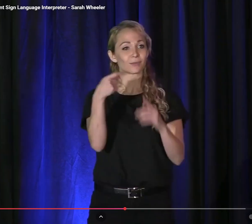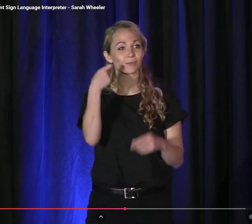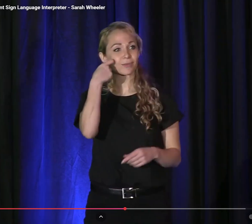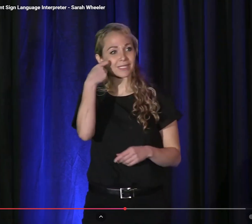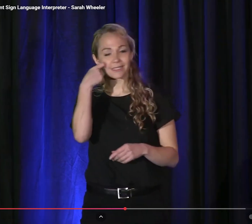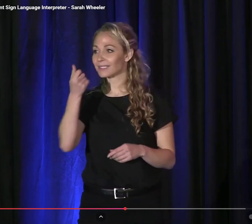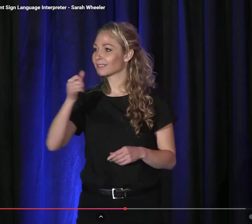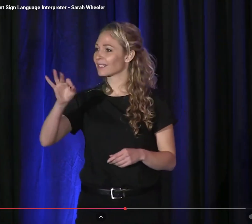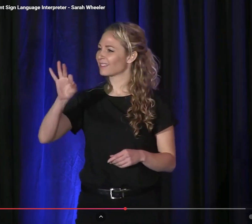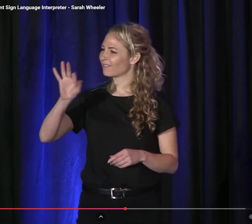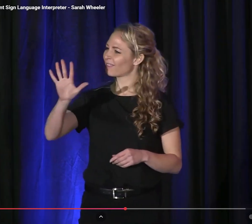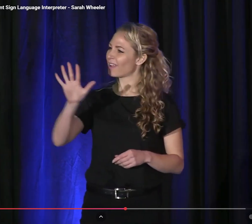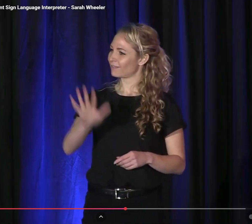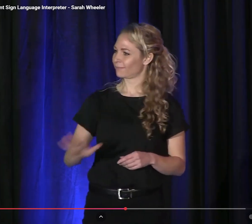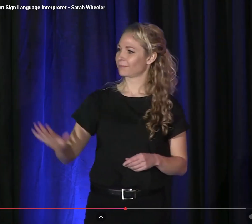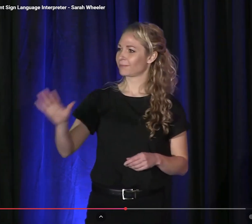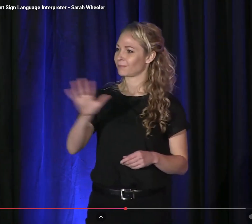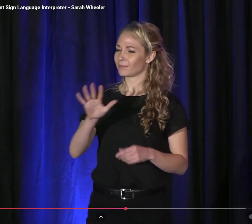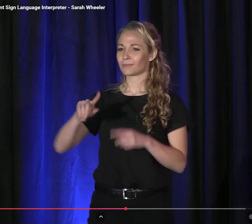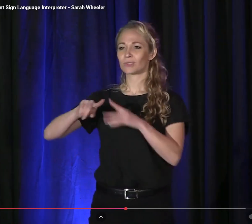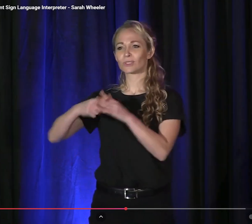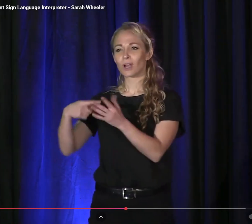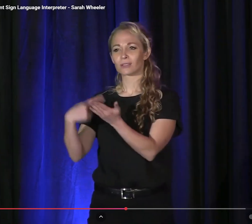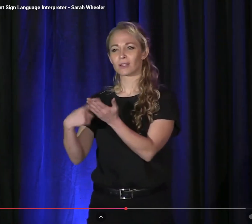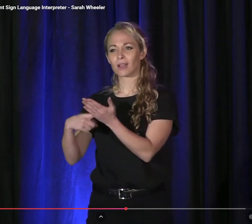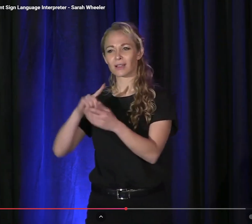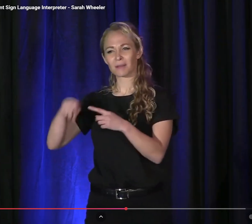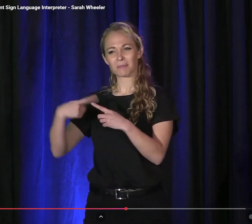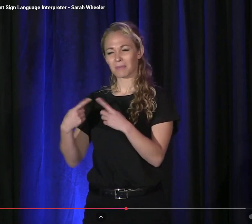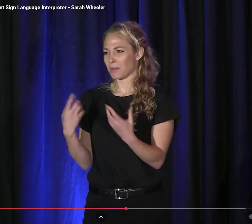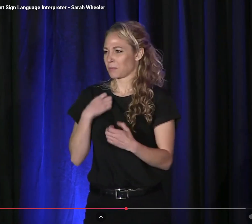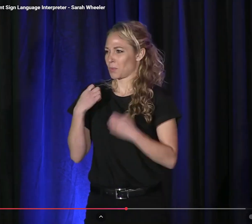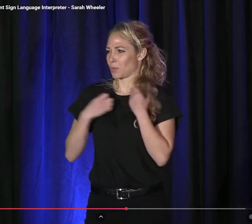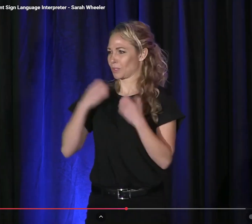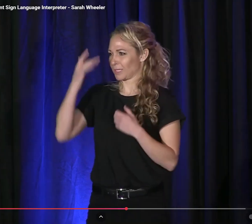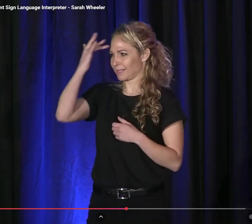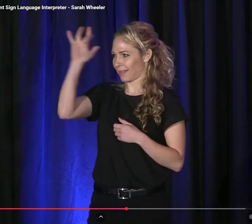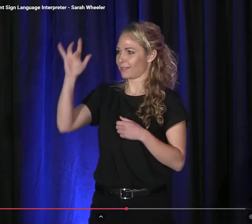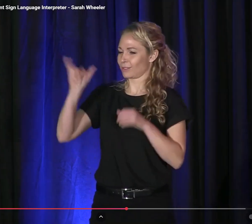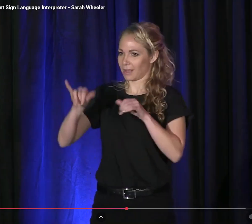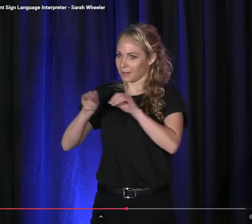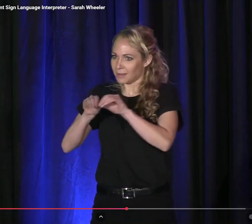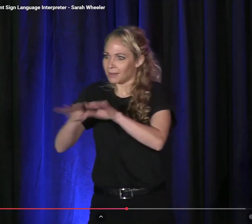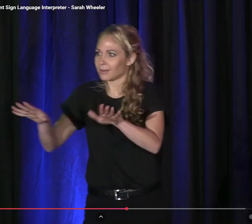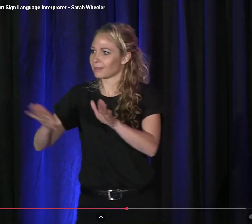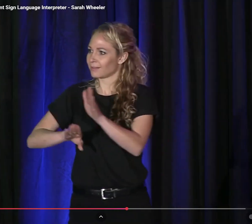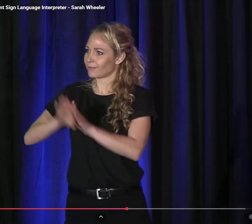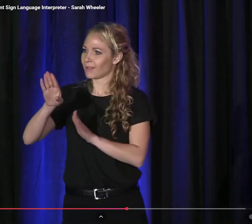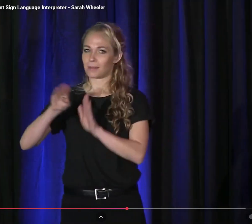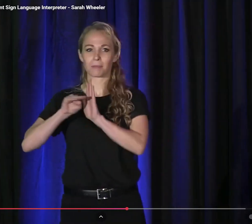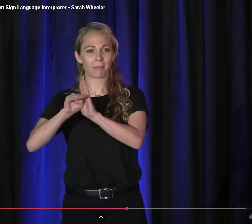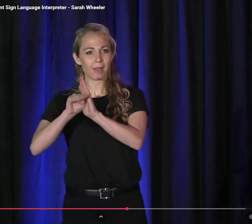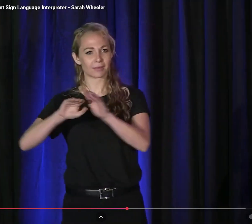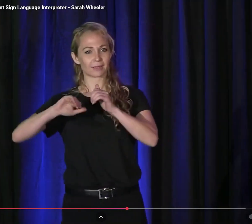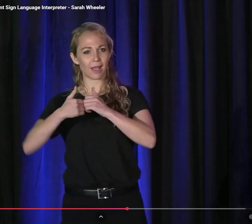IQ was emphasized. And recently, around 1995, the discussion started to center more around emotional intelligence.